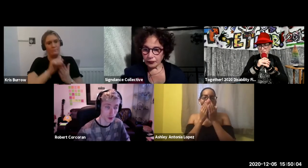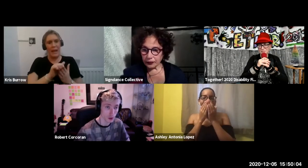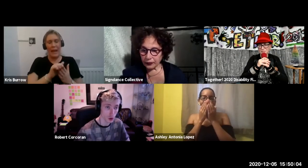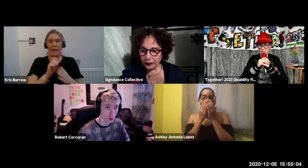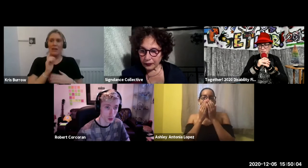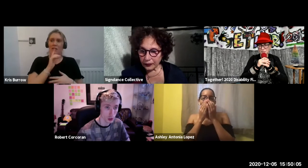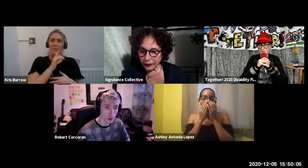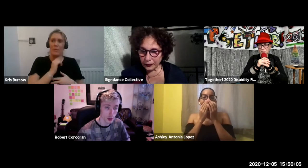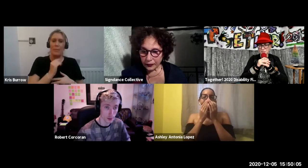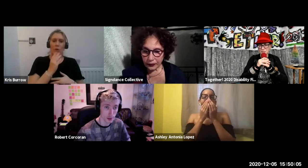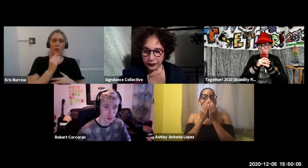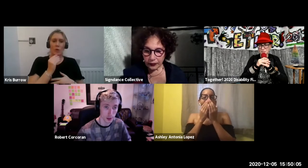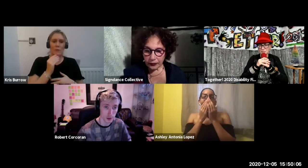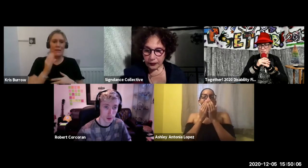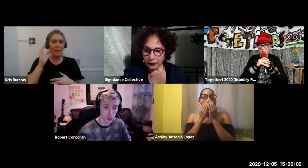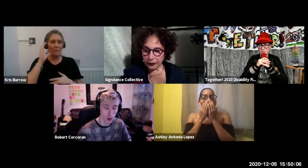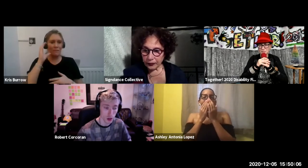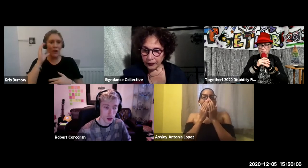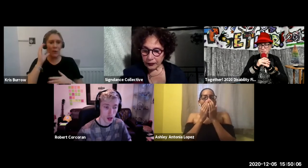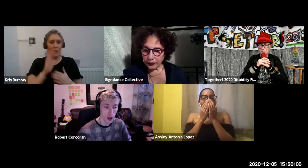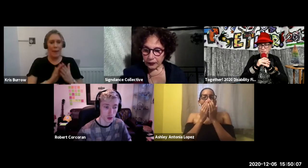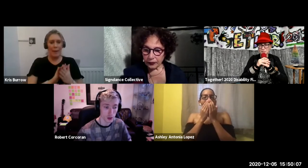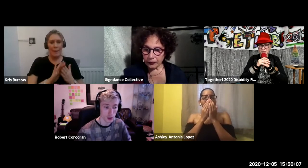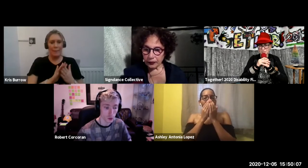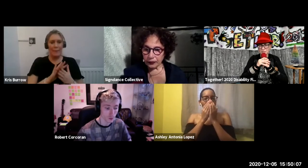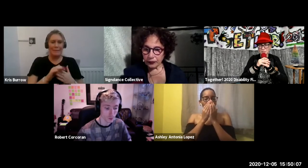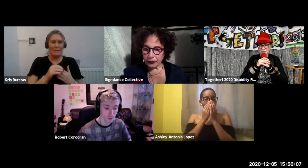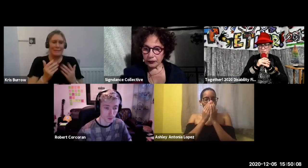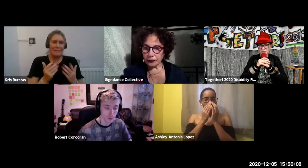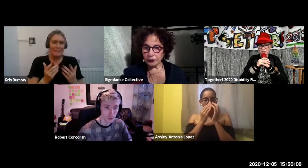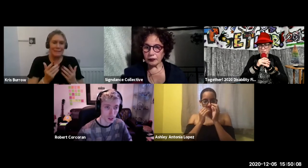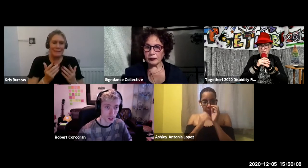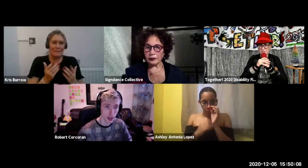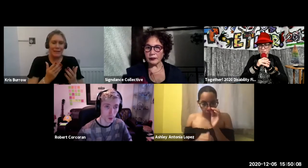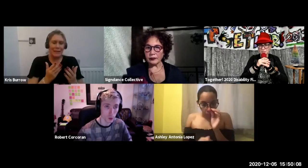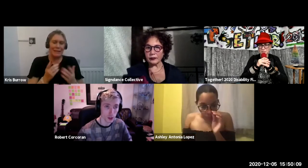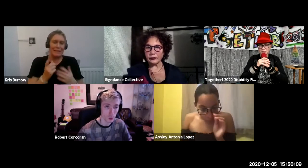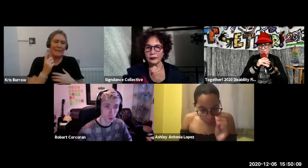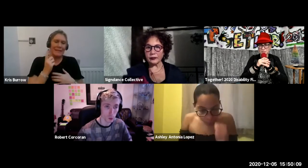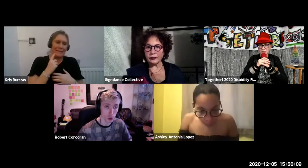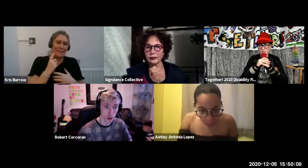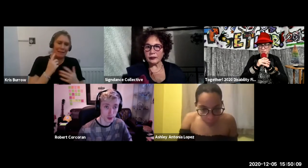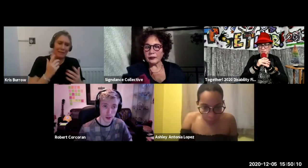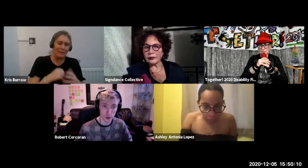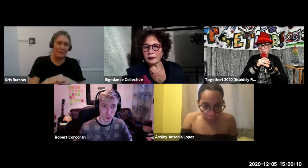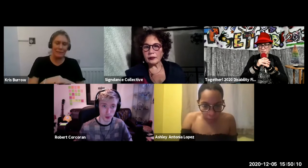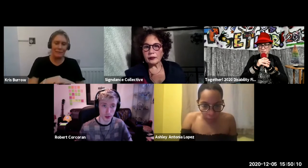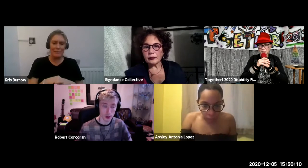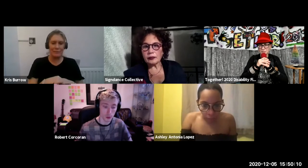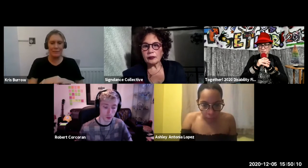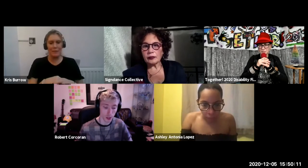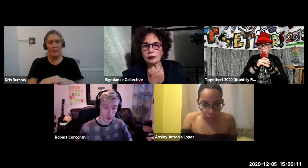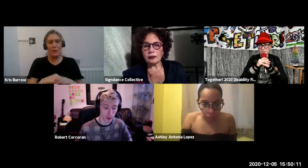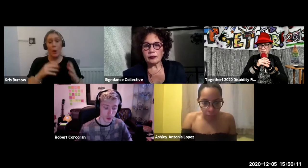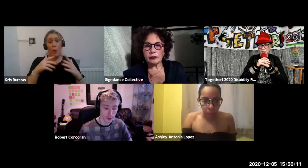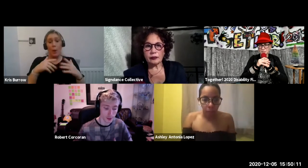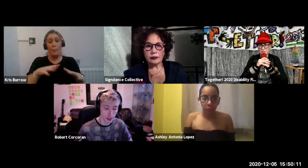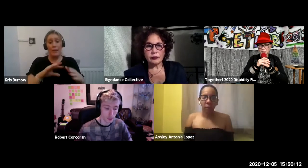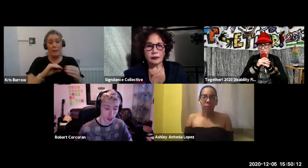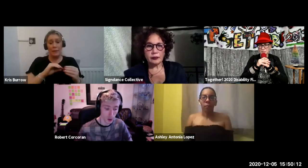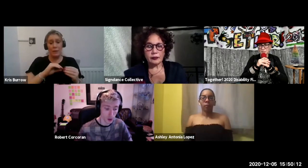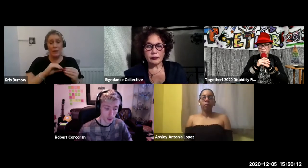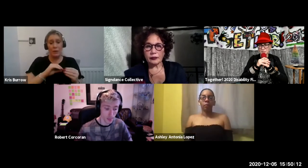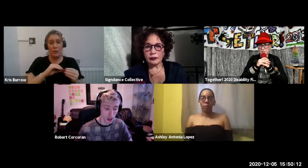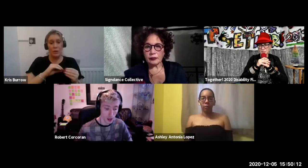send in these contributions, that made some sense as well. And so, yeah, we created them within that 2-month period, and